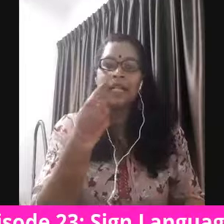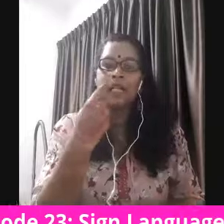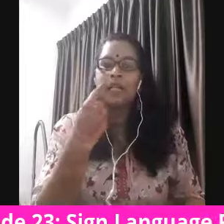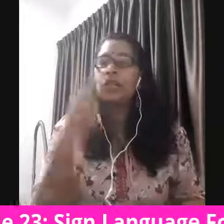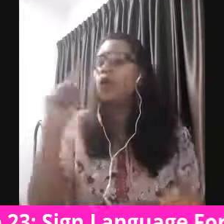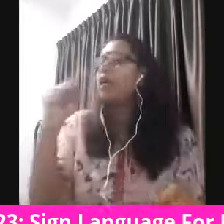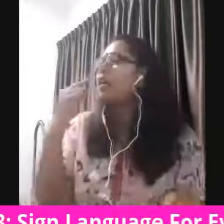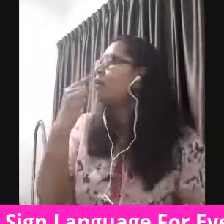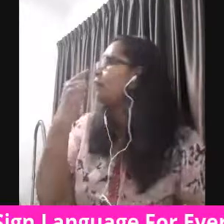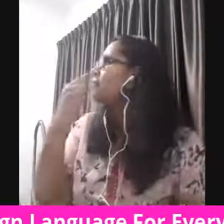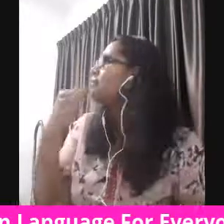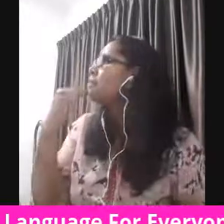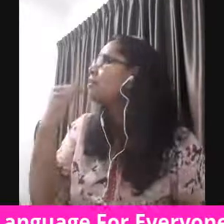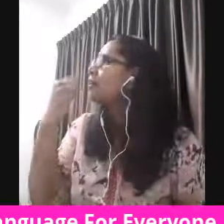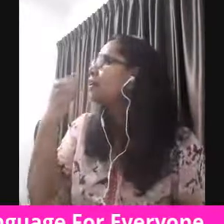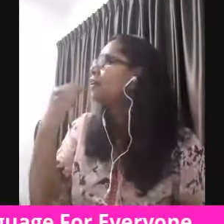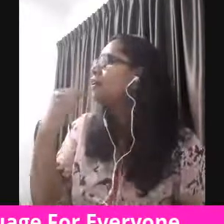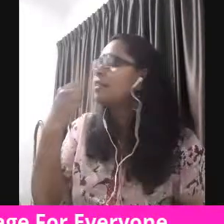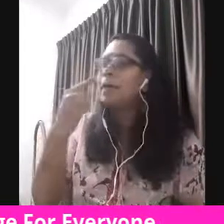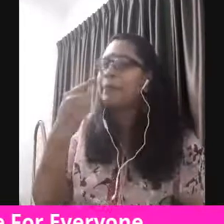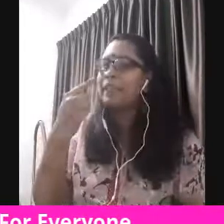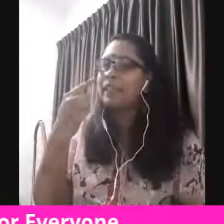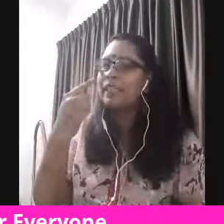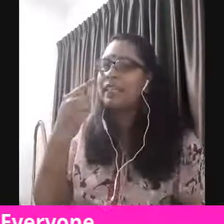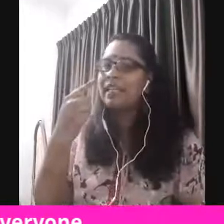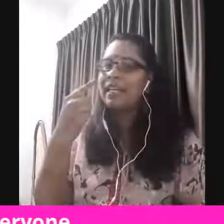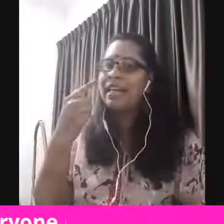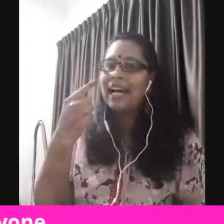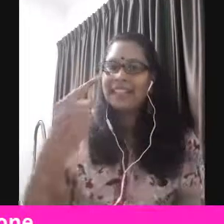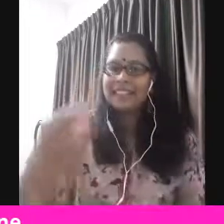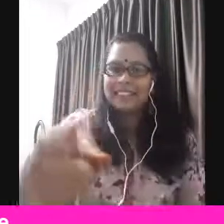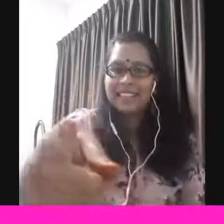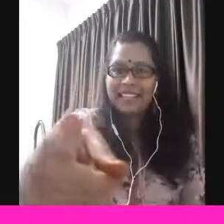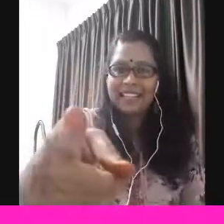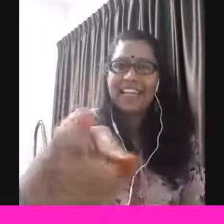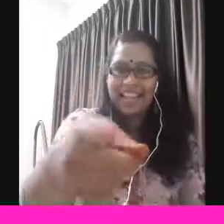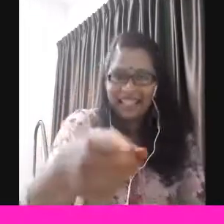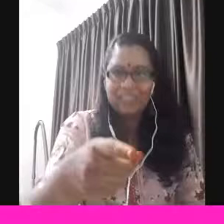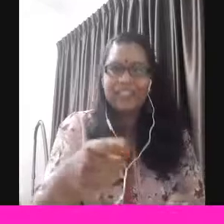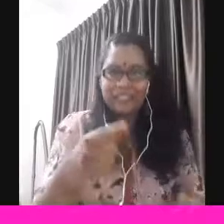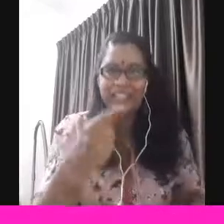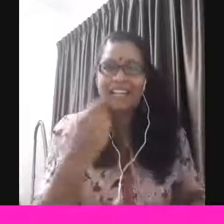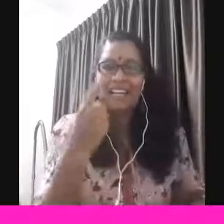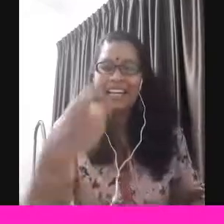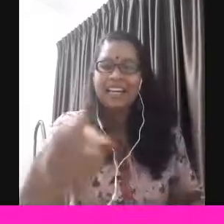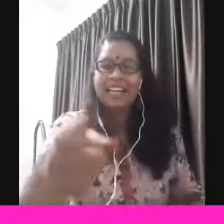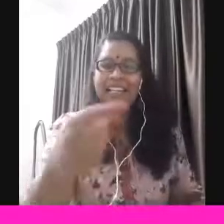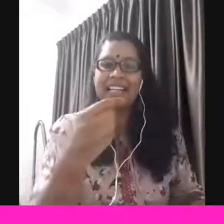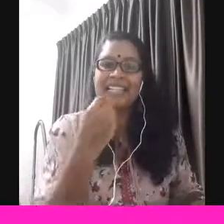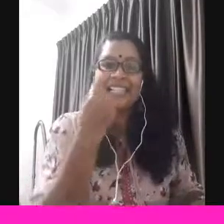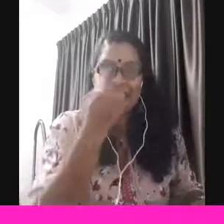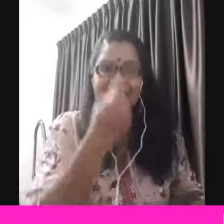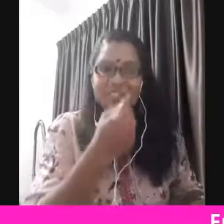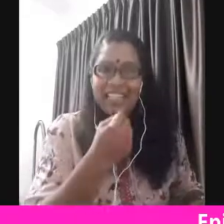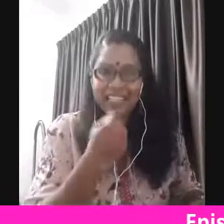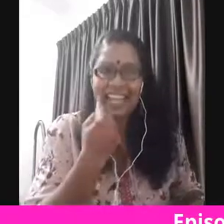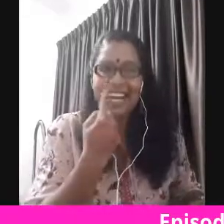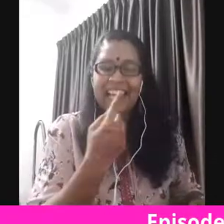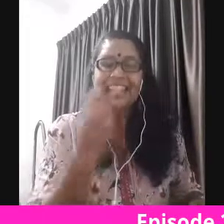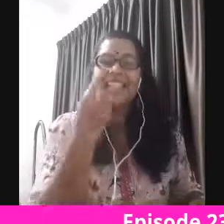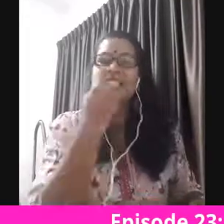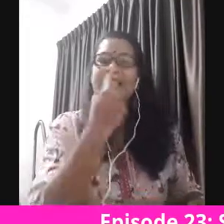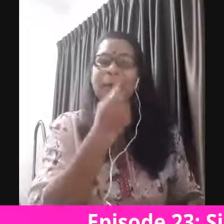Siapa? Go around like this. Siapa? Siapa? Yes. Yeah, correct. Like Ranjini,